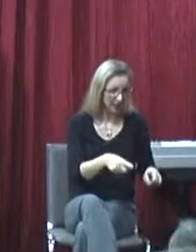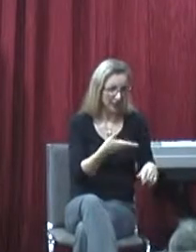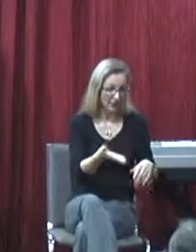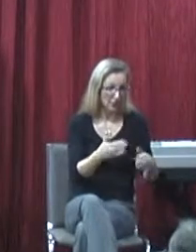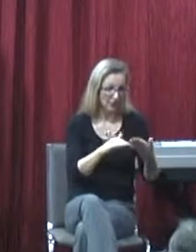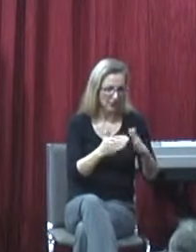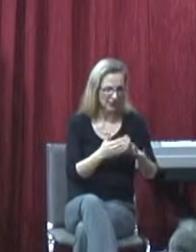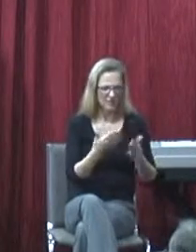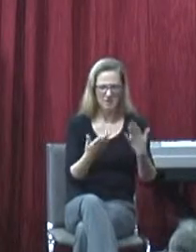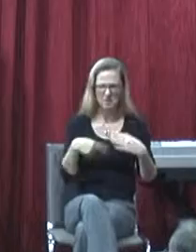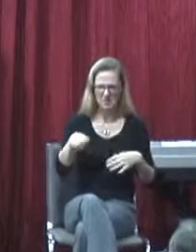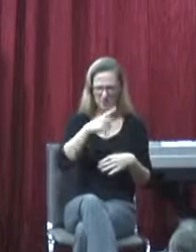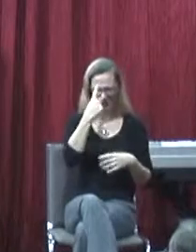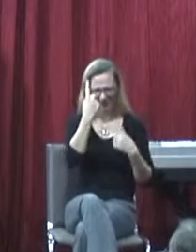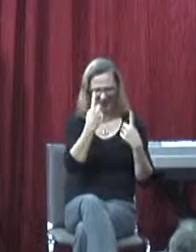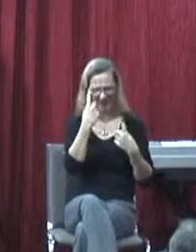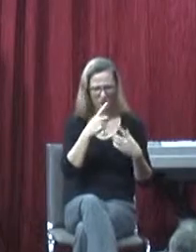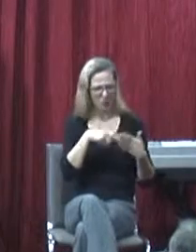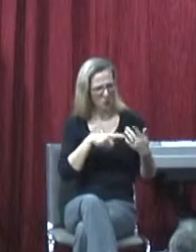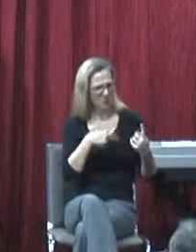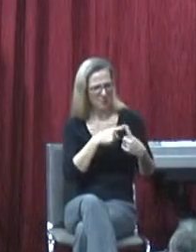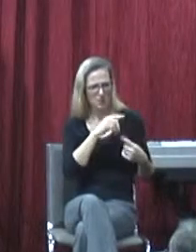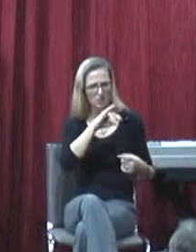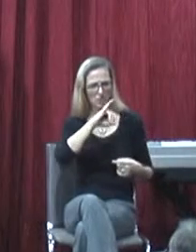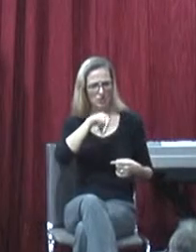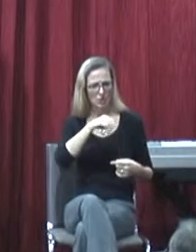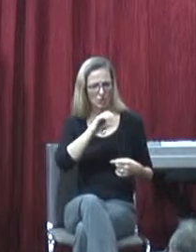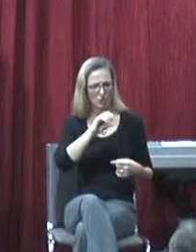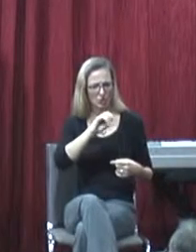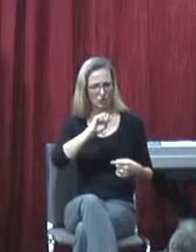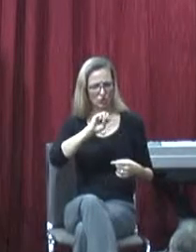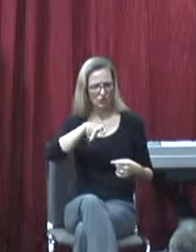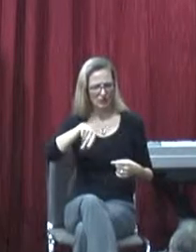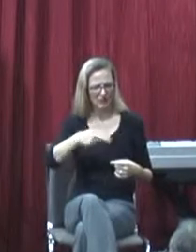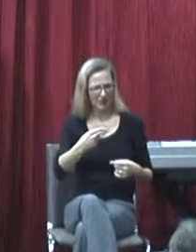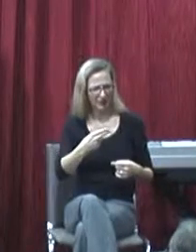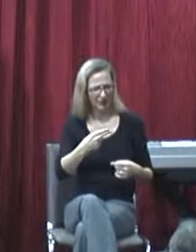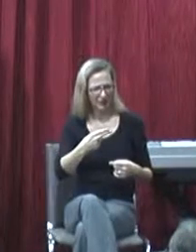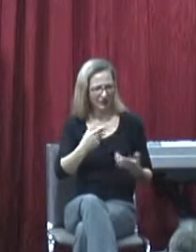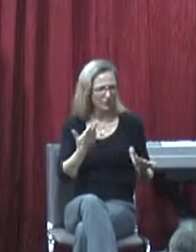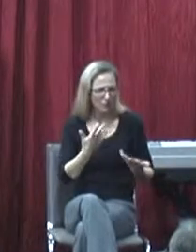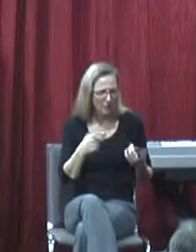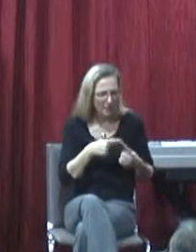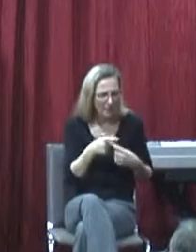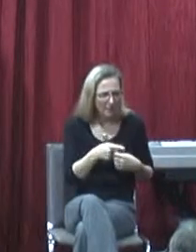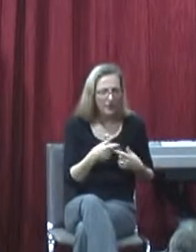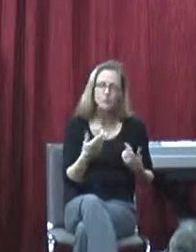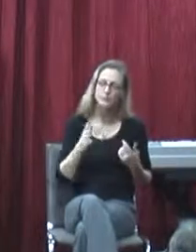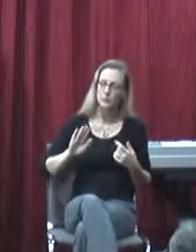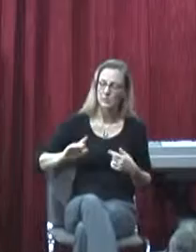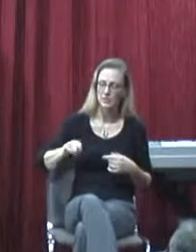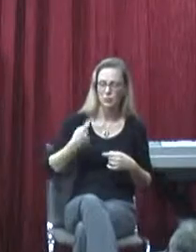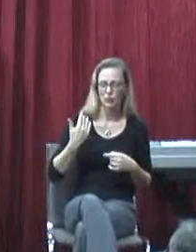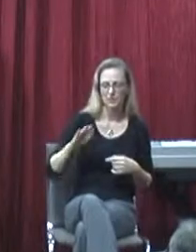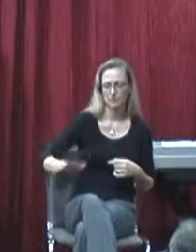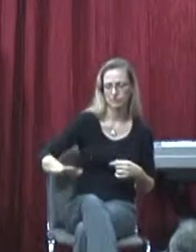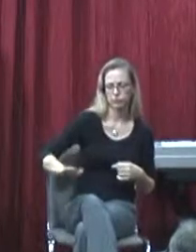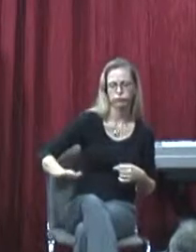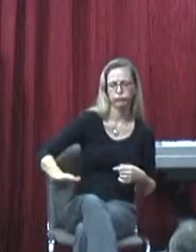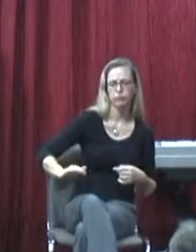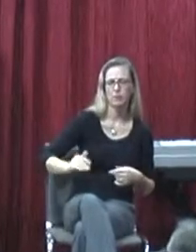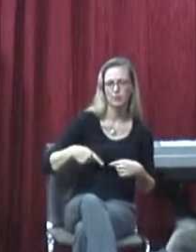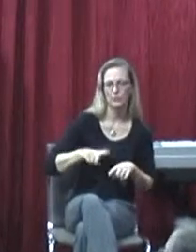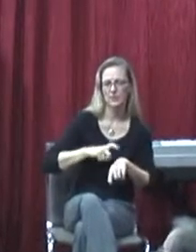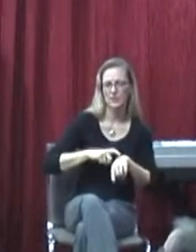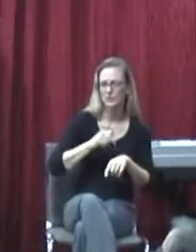And maybe you're thinking, well, what about Joseph? He was such a righteous man. Would he have approved? Well, Joseph was just a child at this time. So it doesn't mention